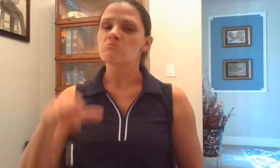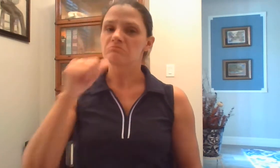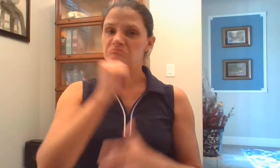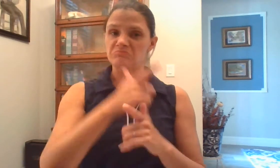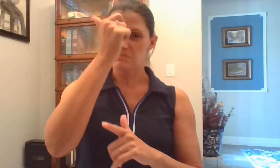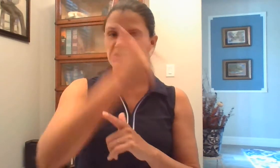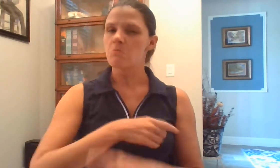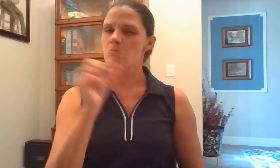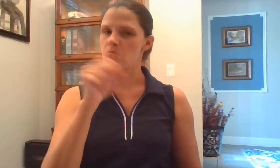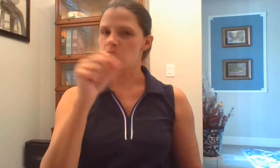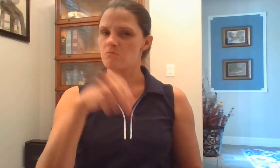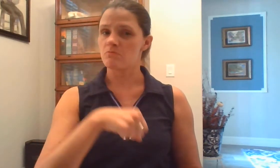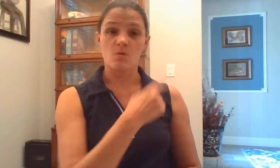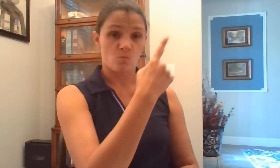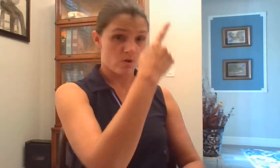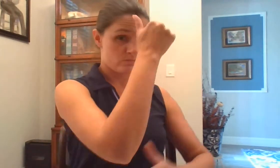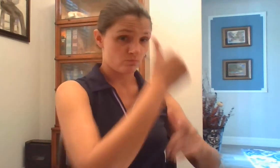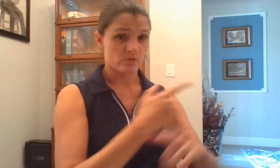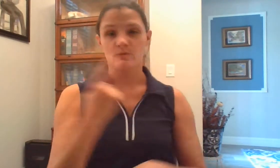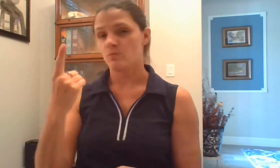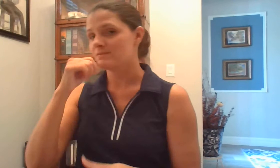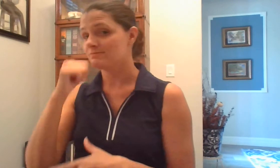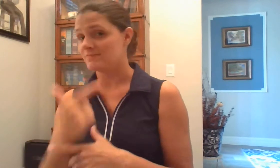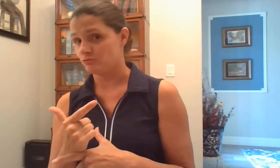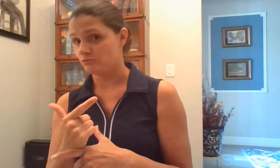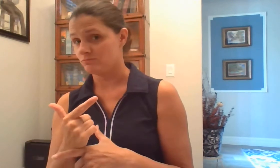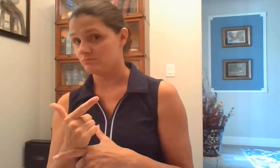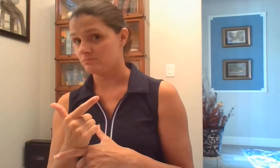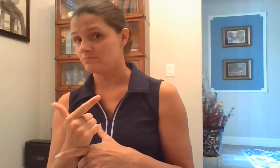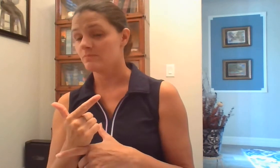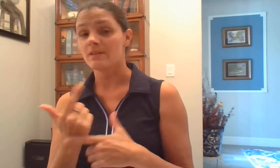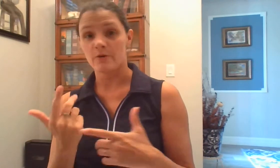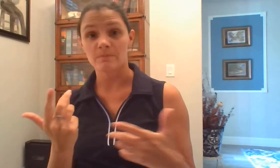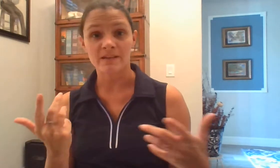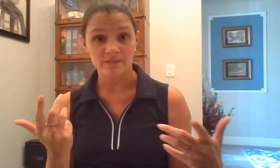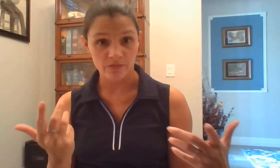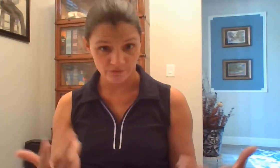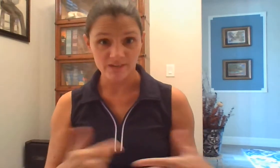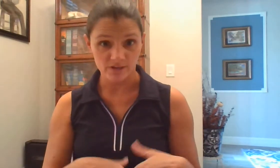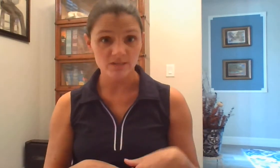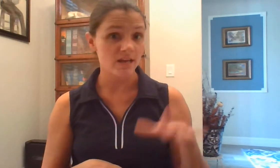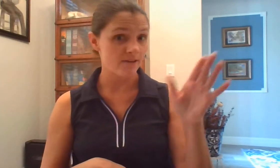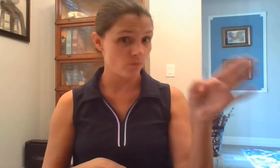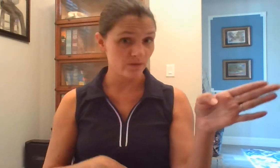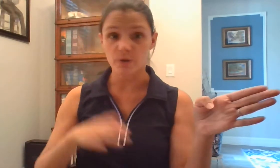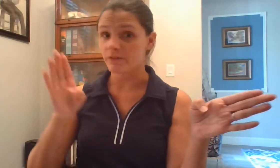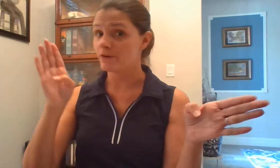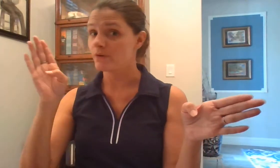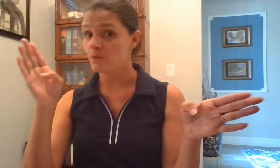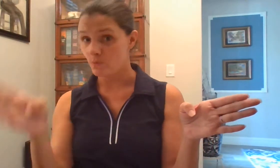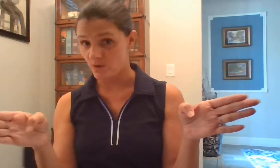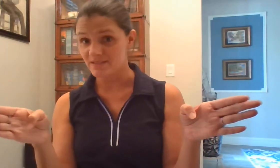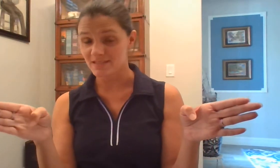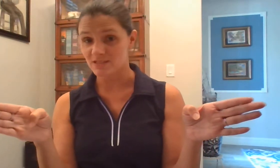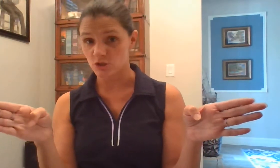that remain three of us i have one brother one sister